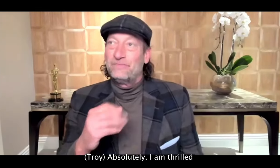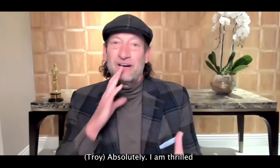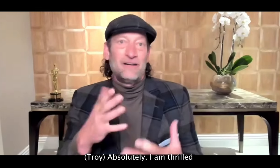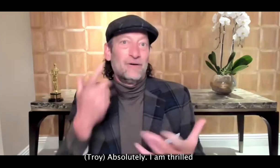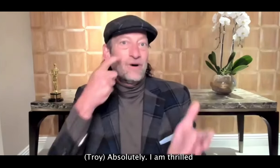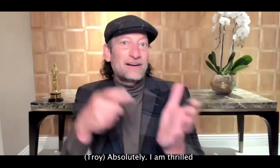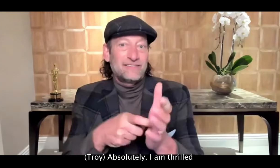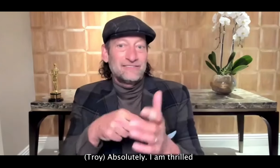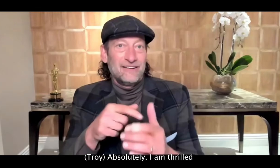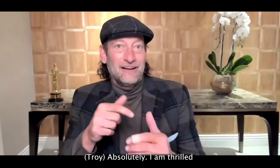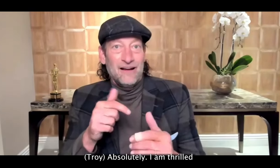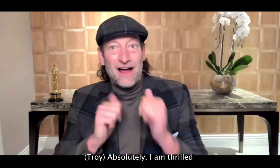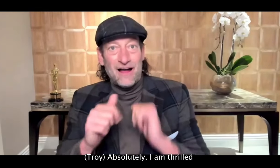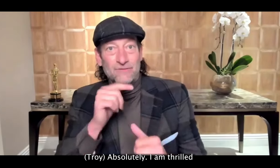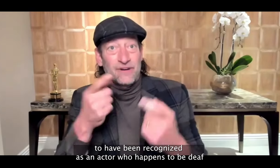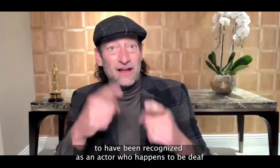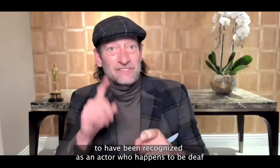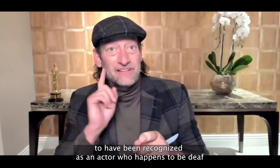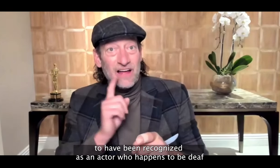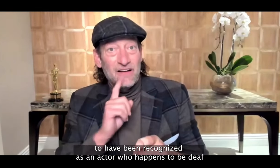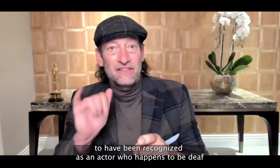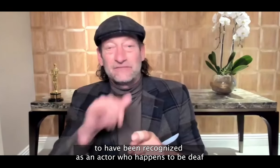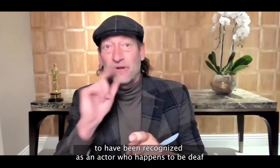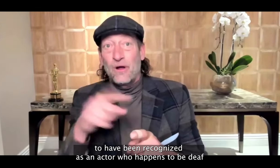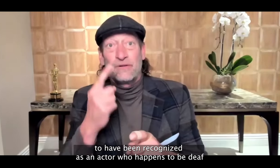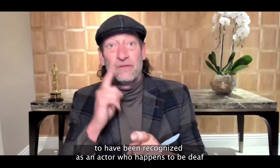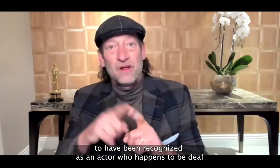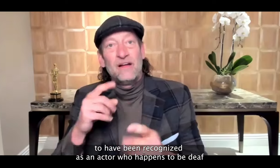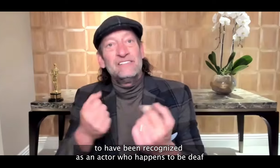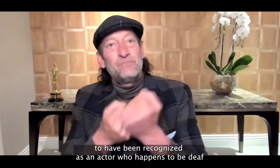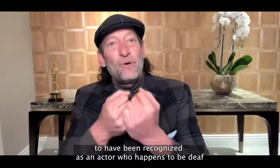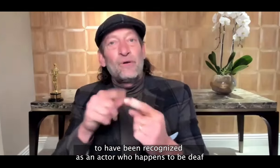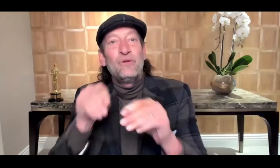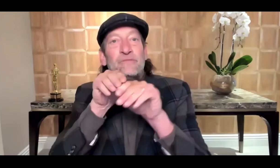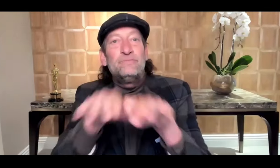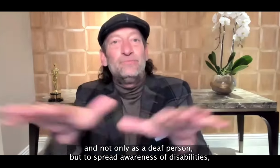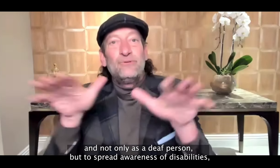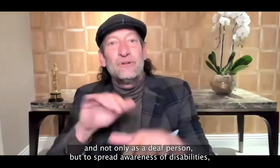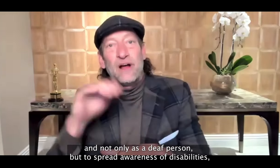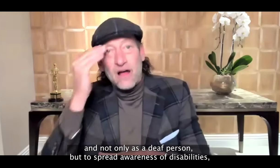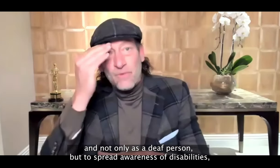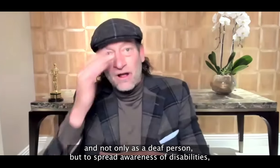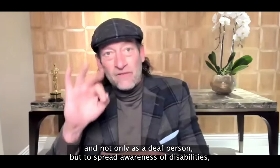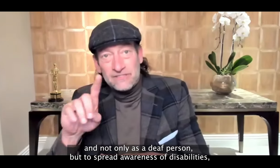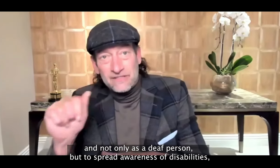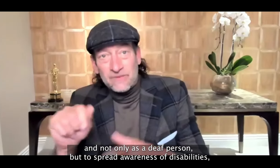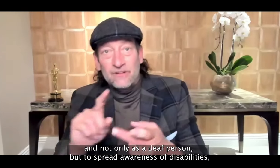Absolutely. I am thrilled to have been recognized as an actor who happens to be deaf, and not only as a deaf